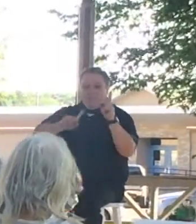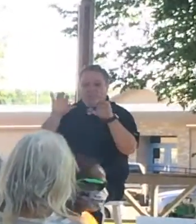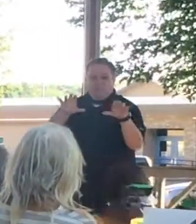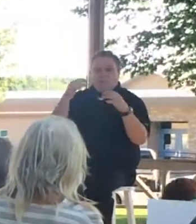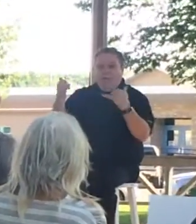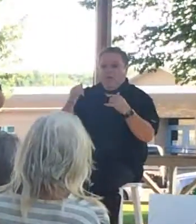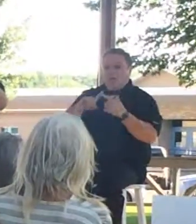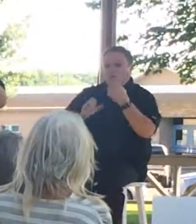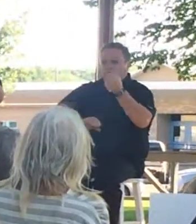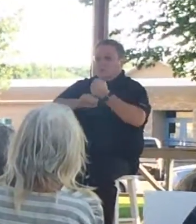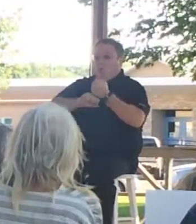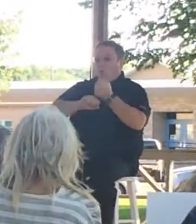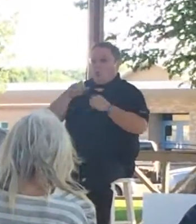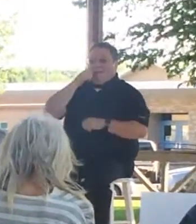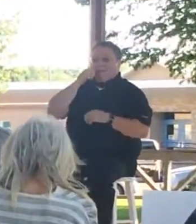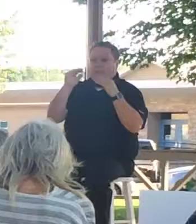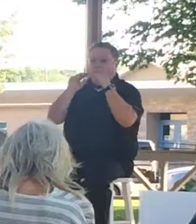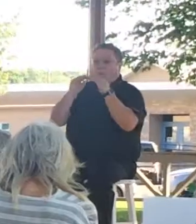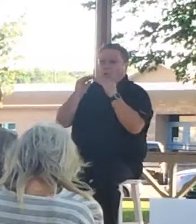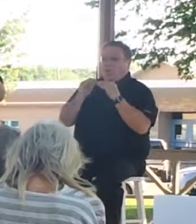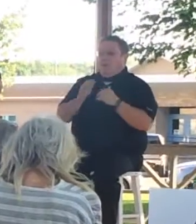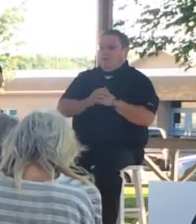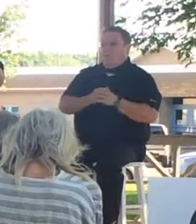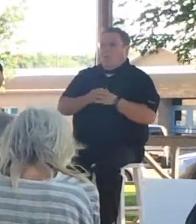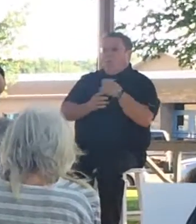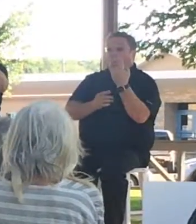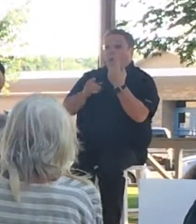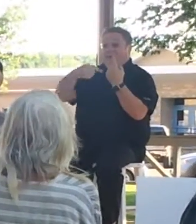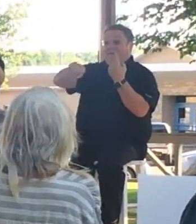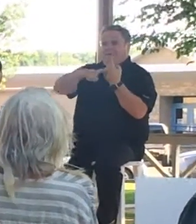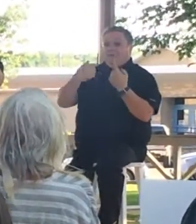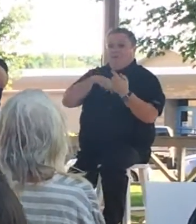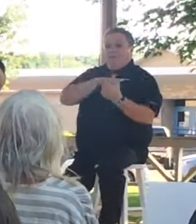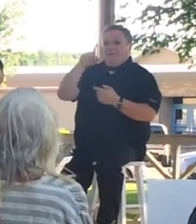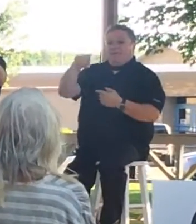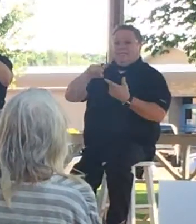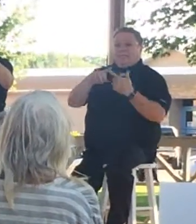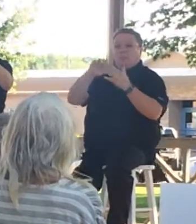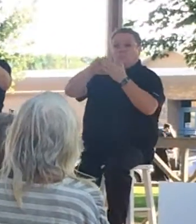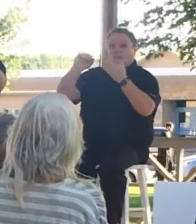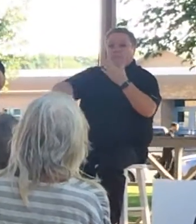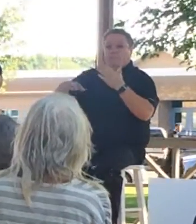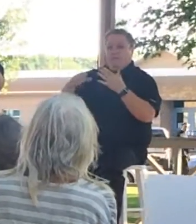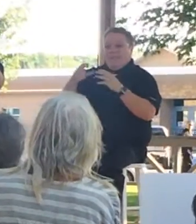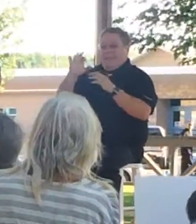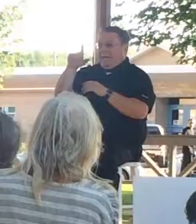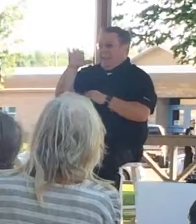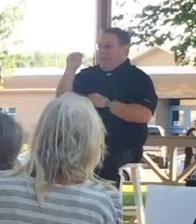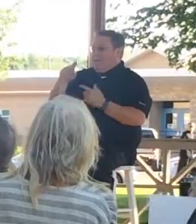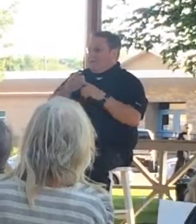right now to support racial equity. Hey, why don't they pick and up one of them is we need to remove this claim from